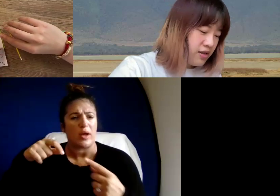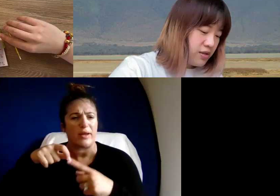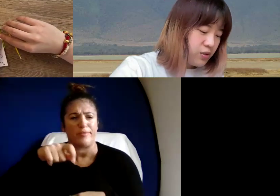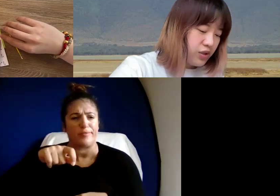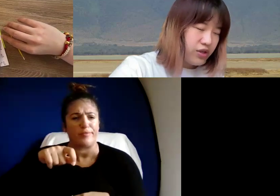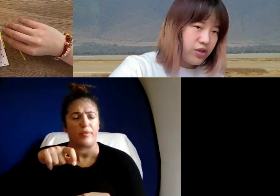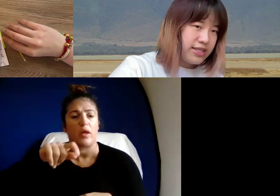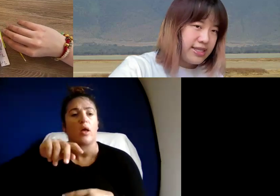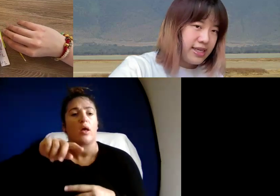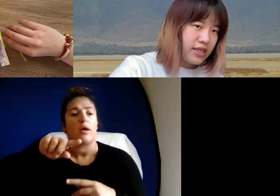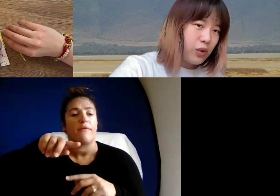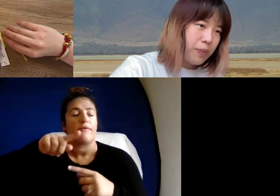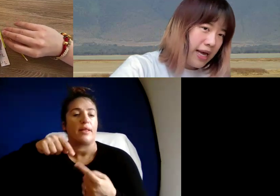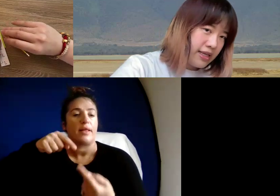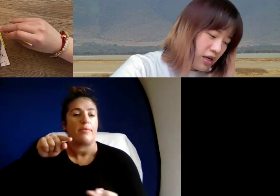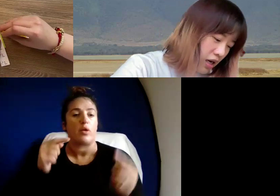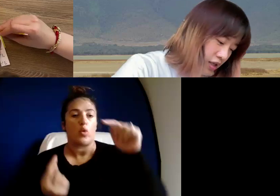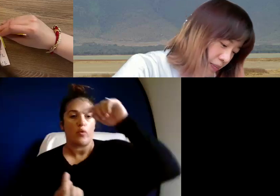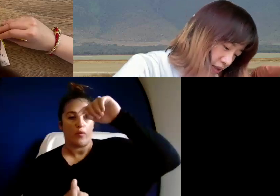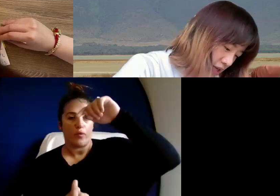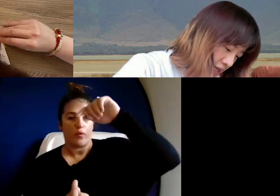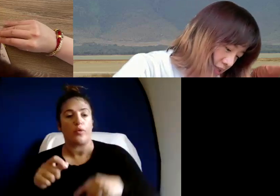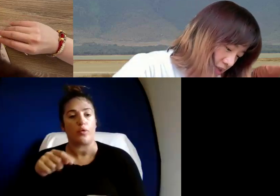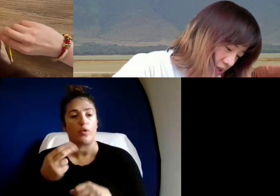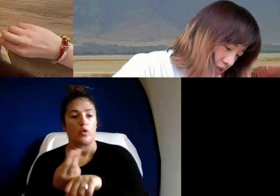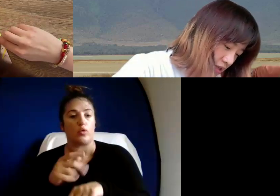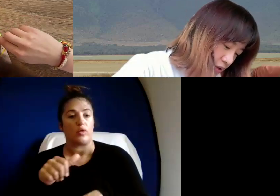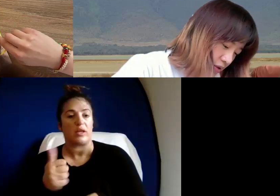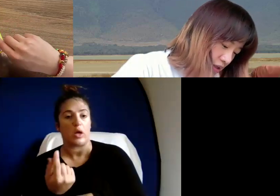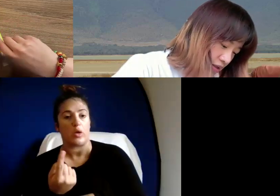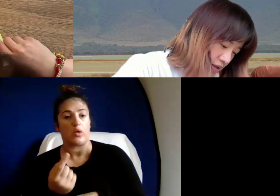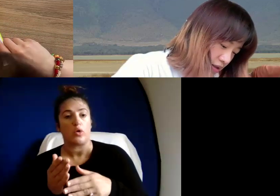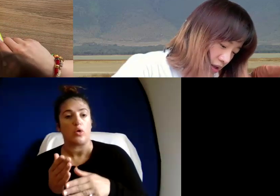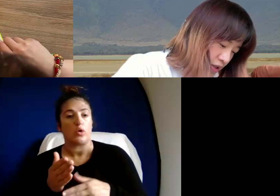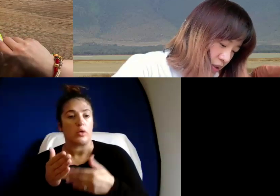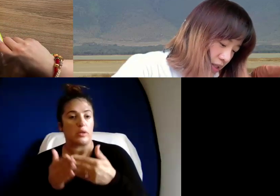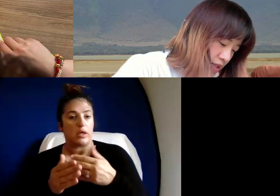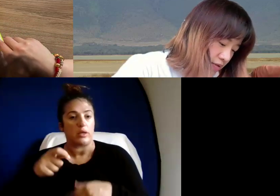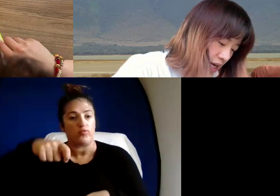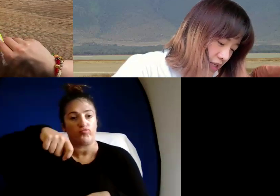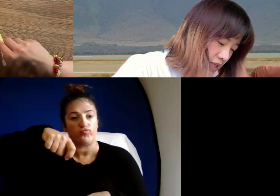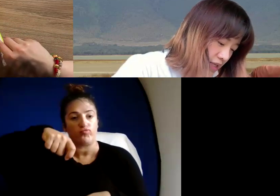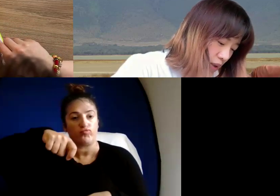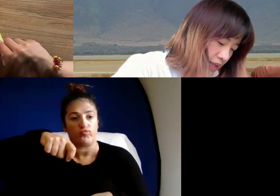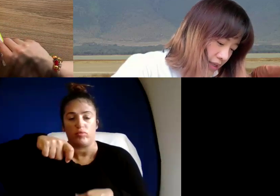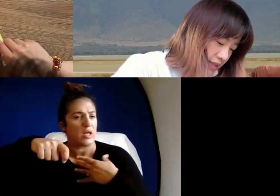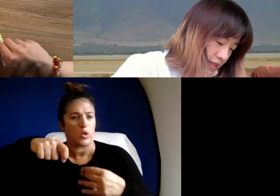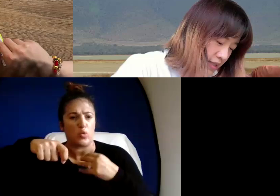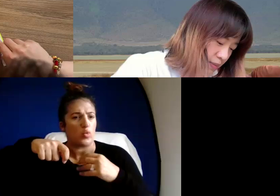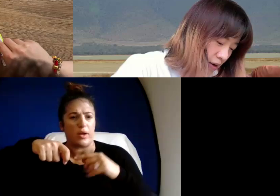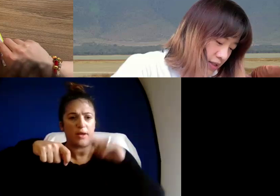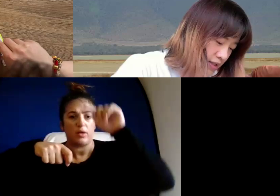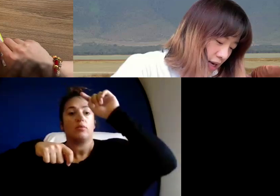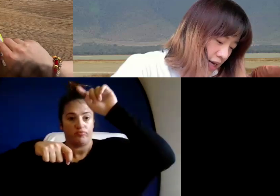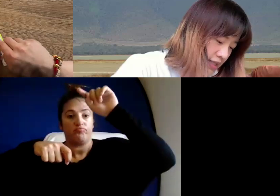press down with your stick or pen on the big dots. So there are two types of dots. One is